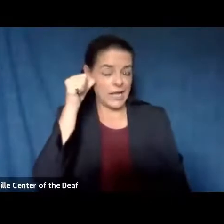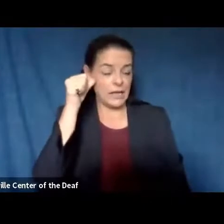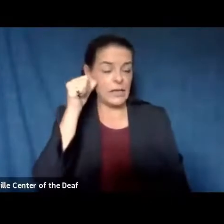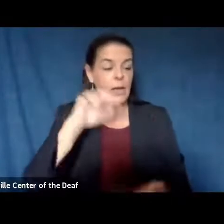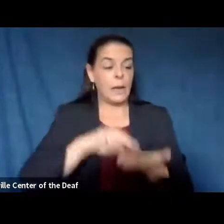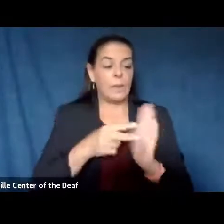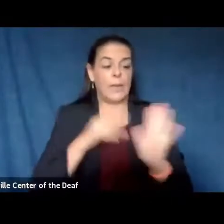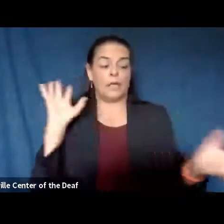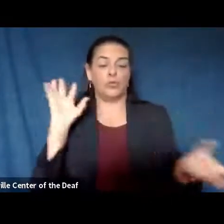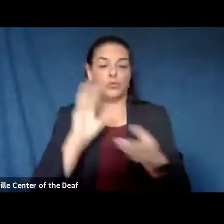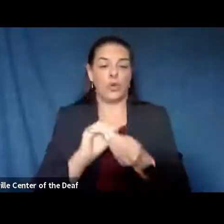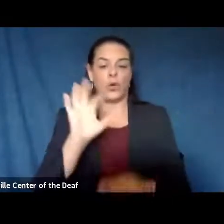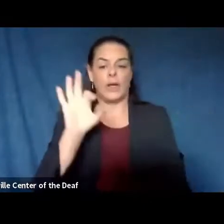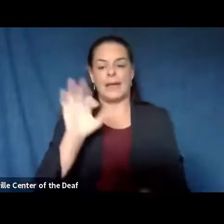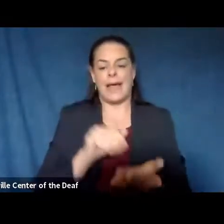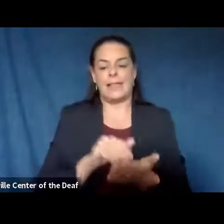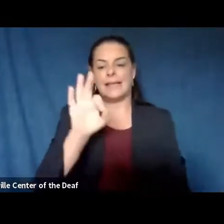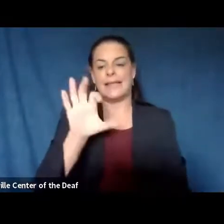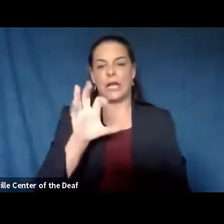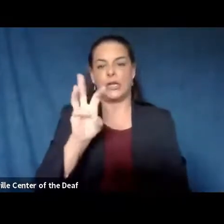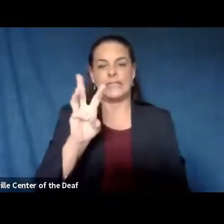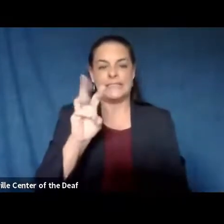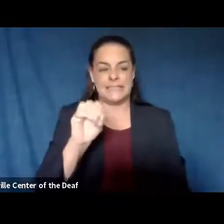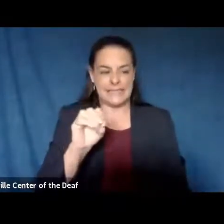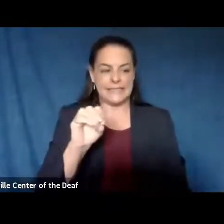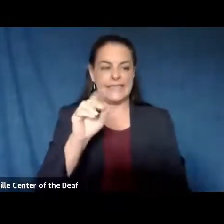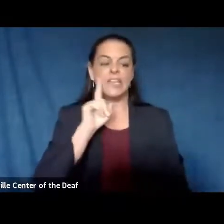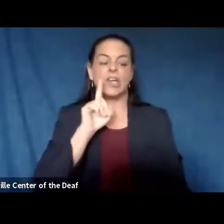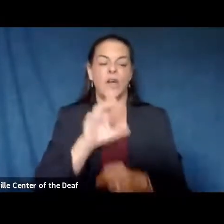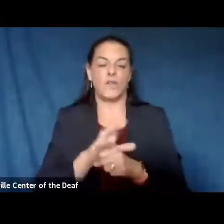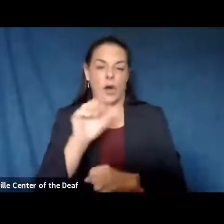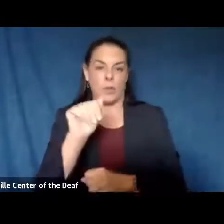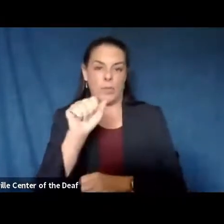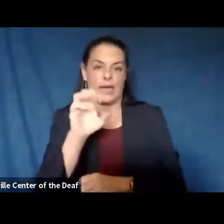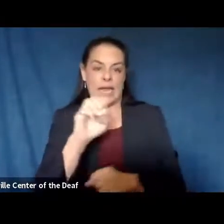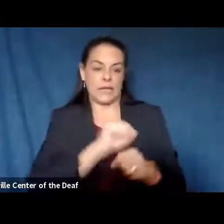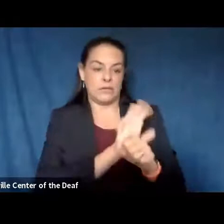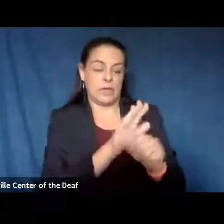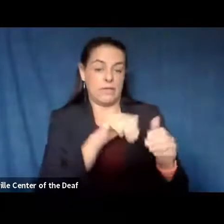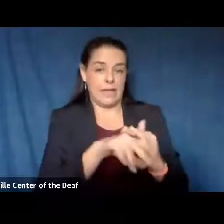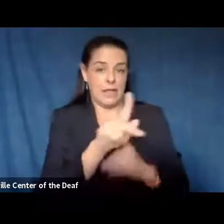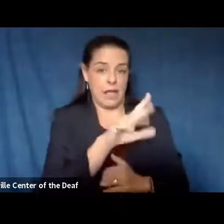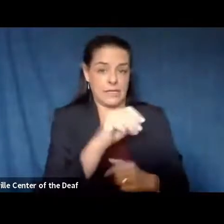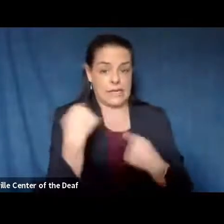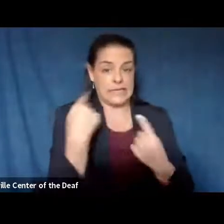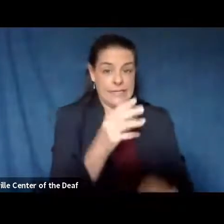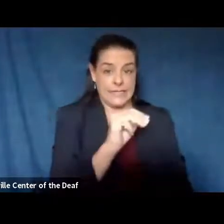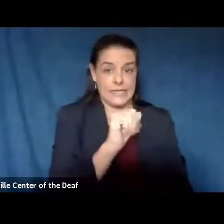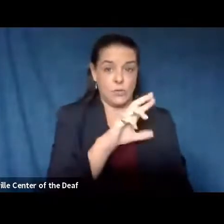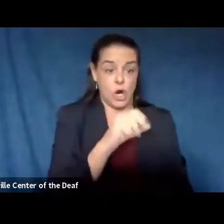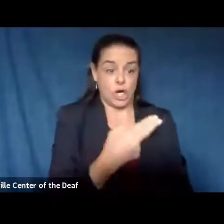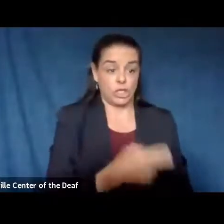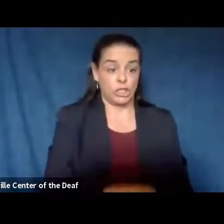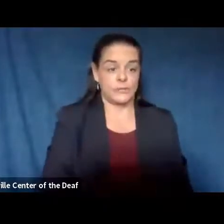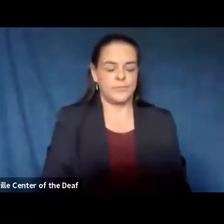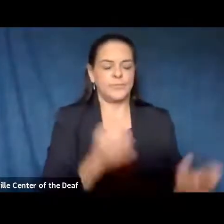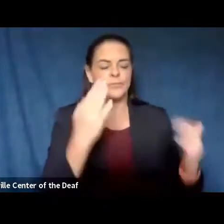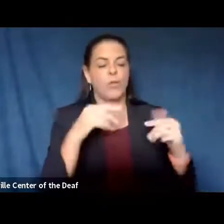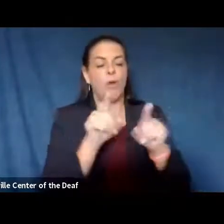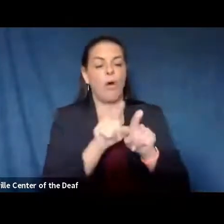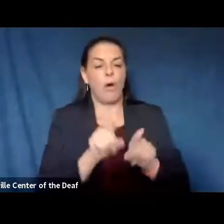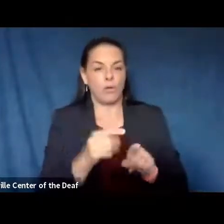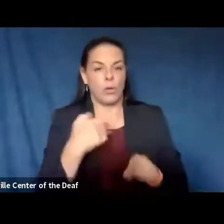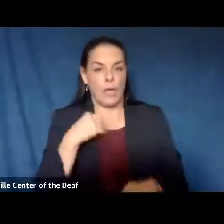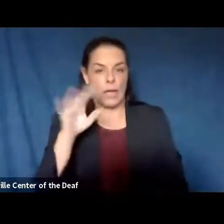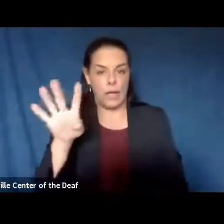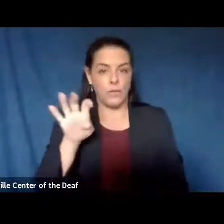us 9,960 confirmed cases of COVID-19 in Knox County since March. Additionally, we